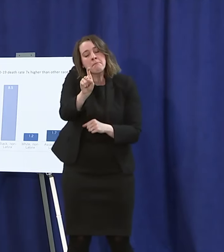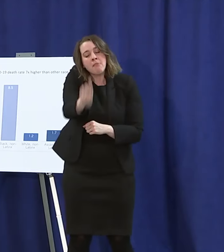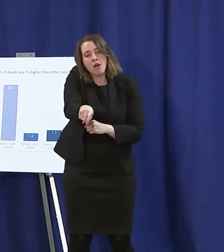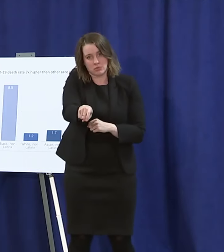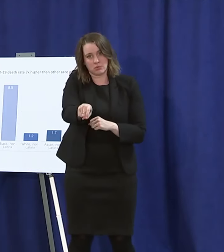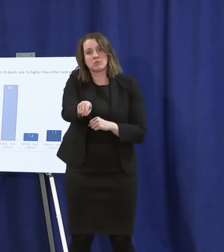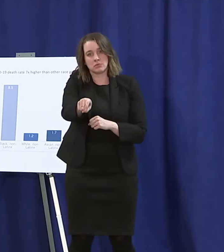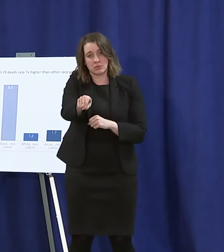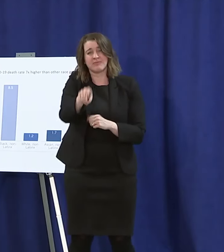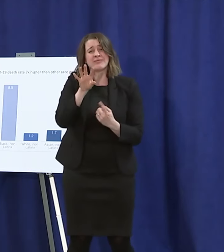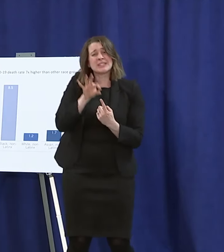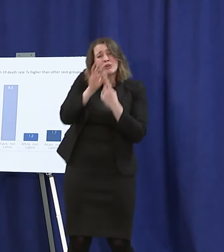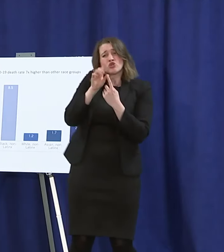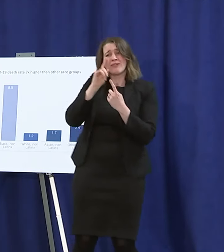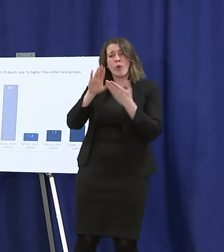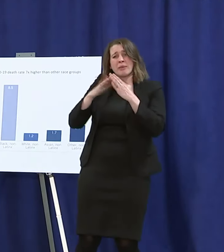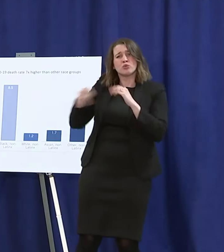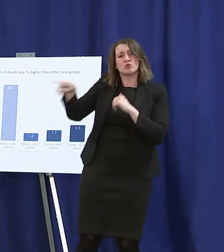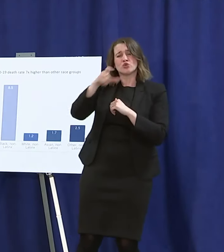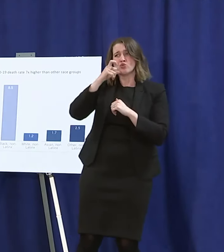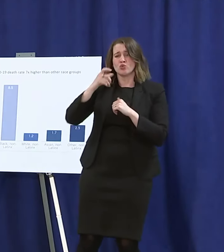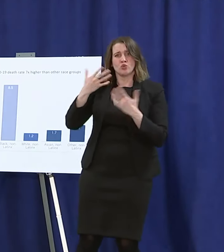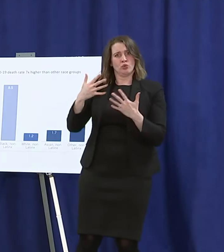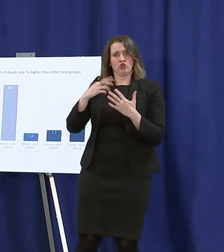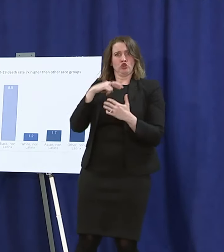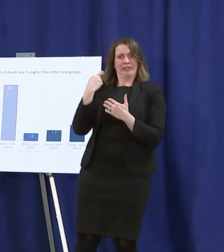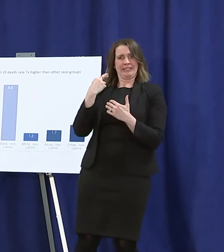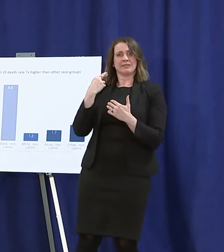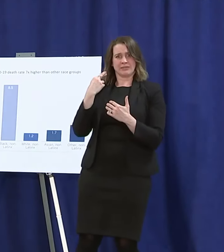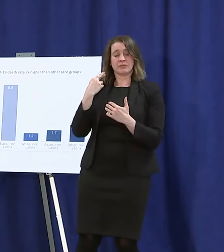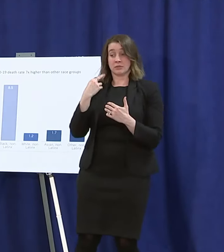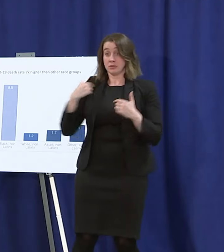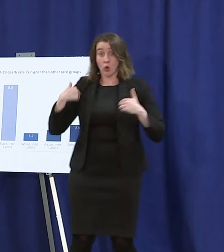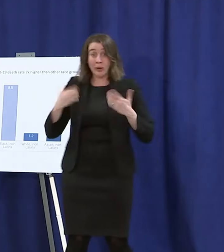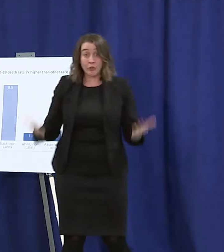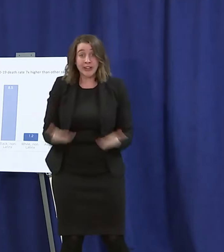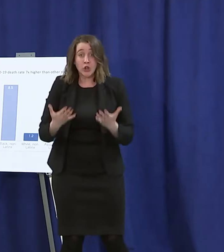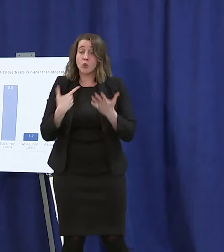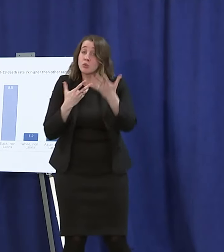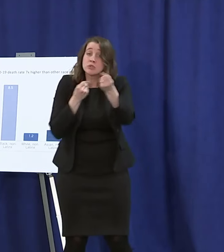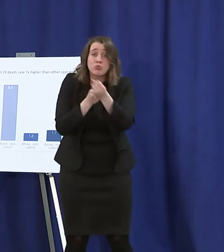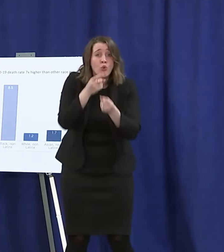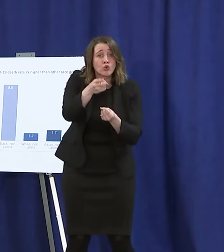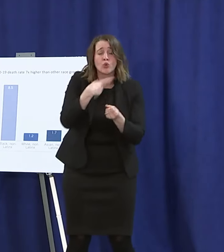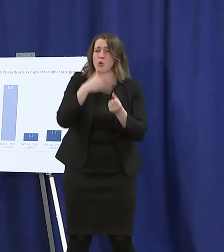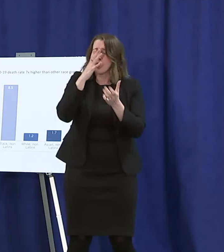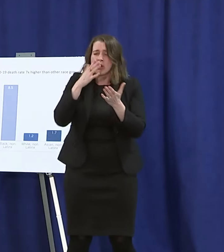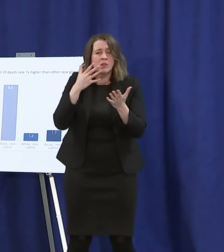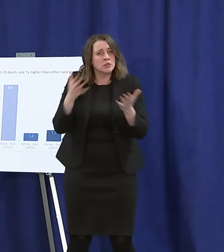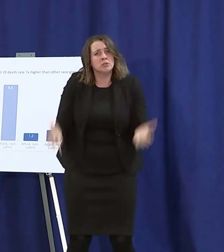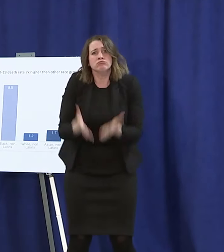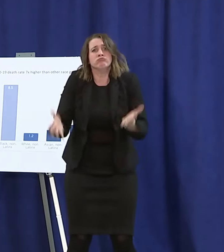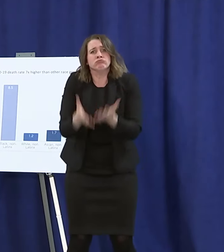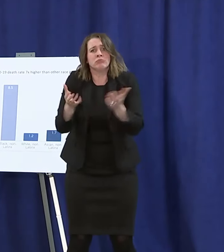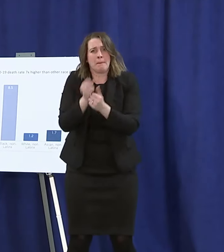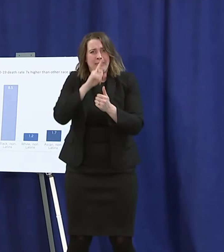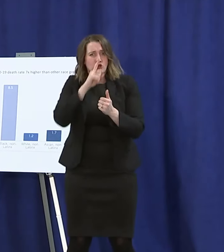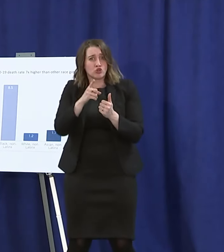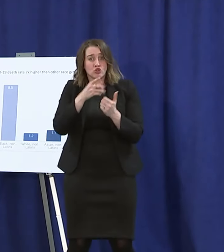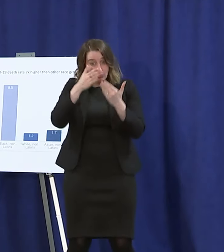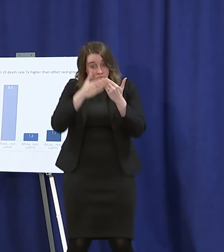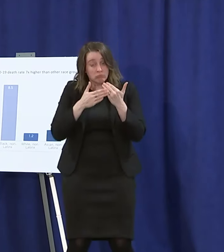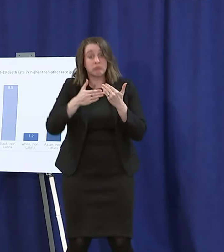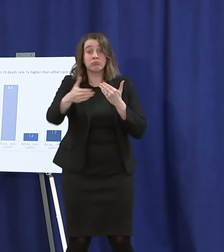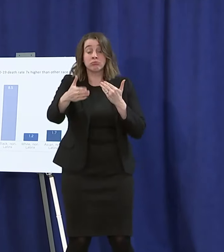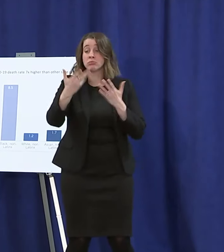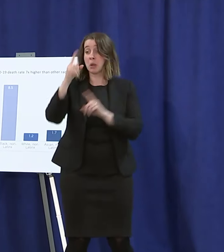our communities that are most at risk. We will be here, we will support you, we will do everything we can to make sure